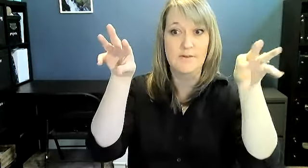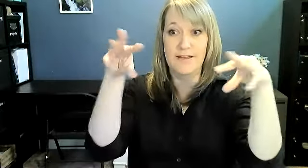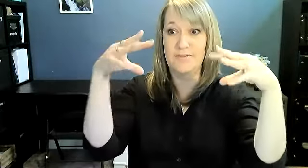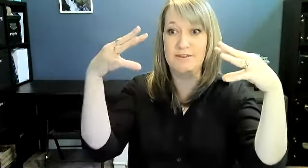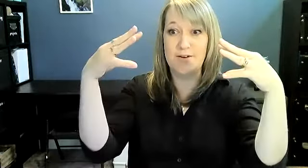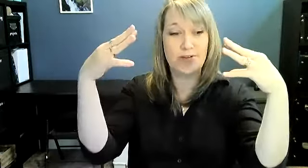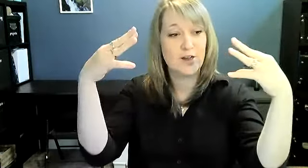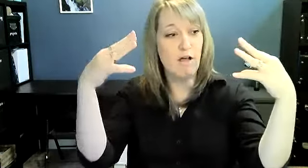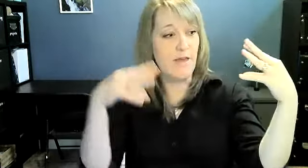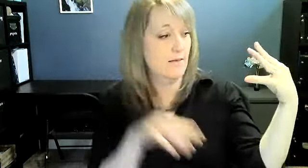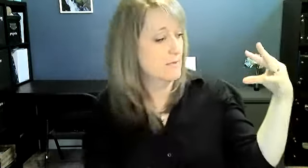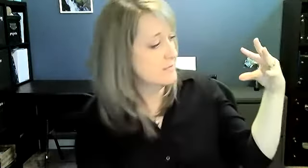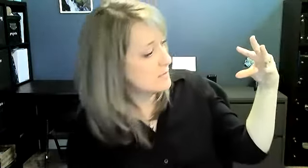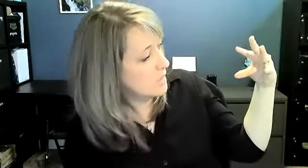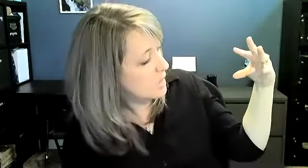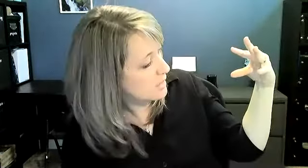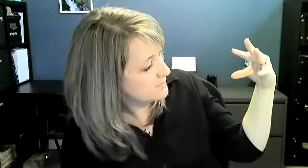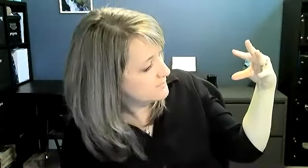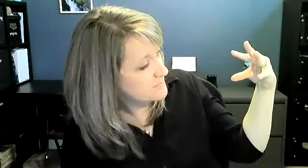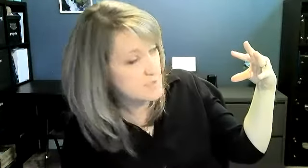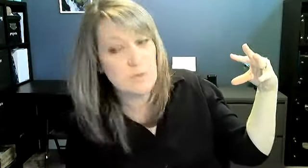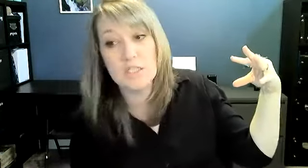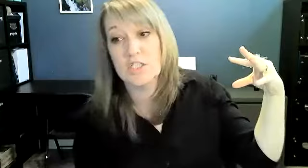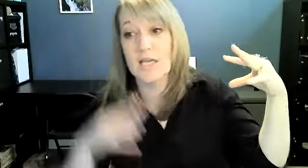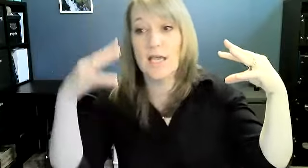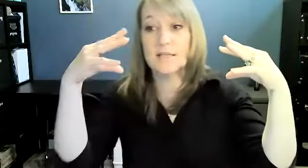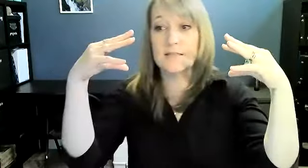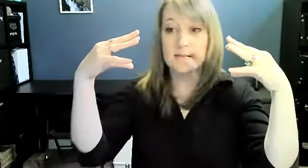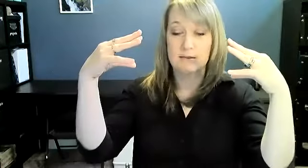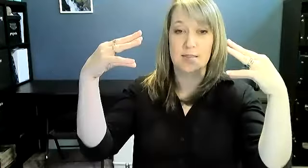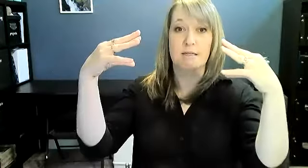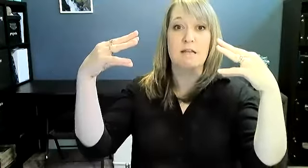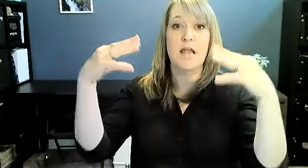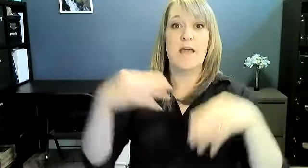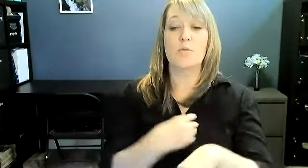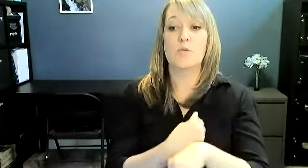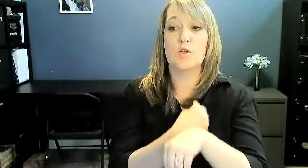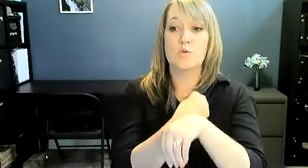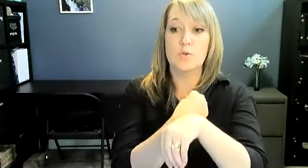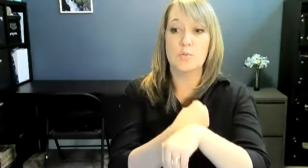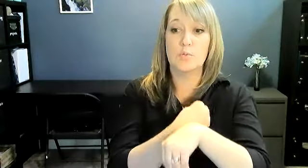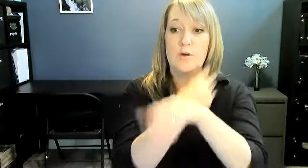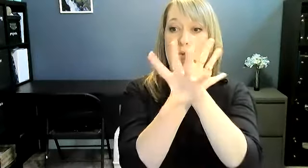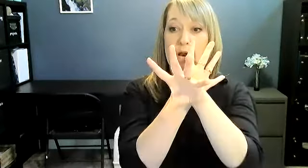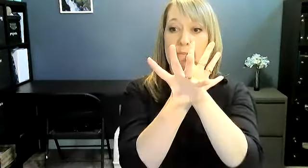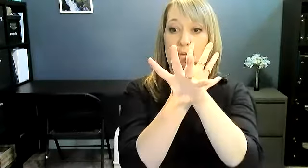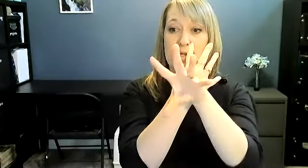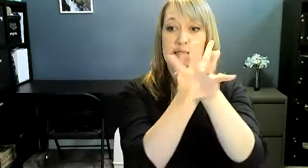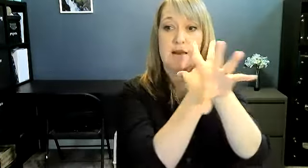I don't even know what to call that, squished, I guess. And then you bring one up on one side of